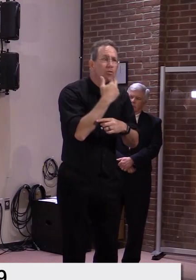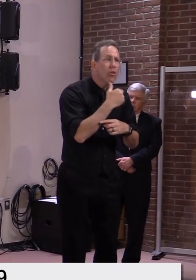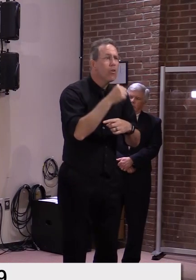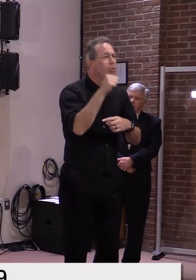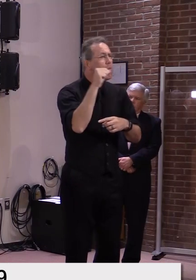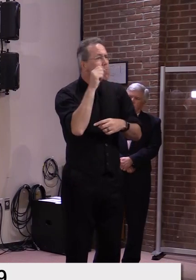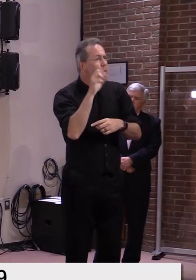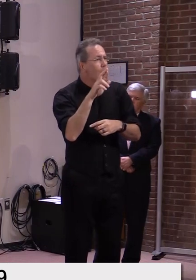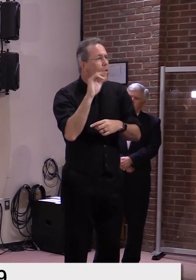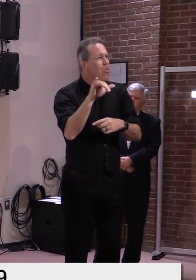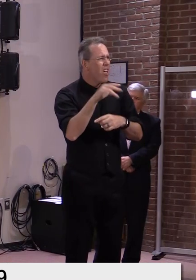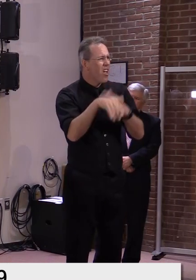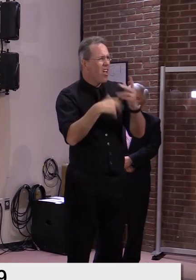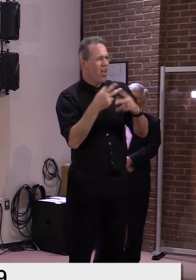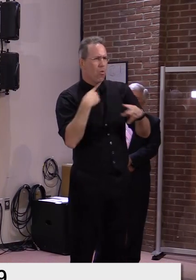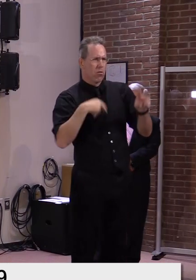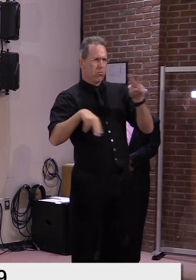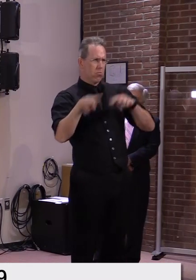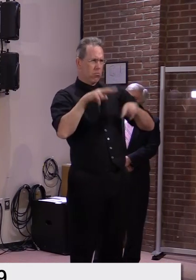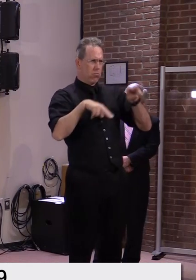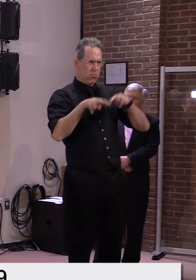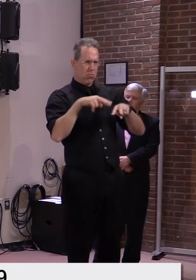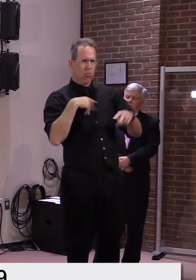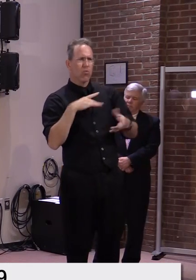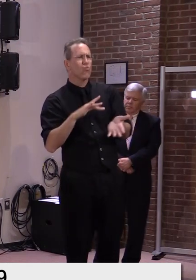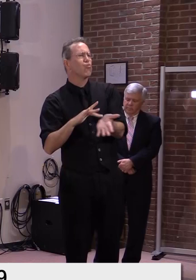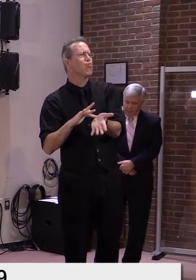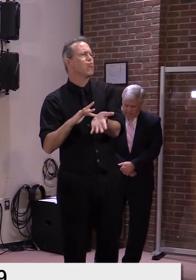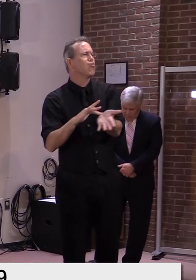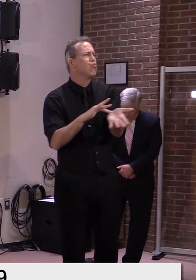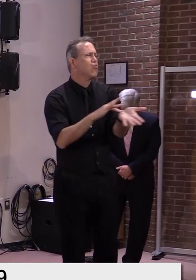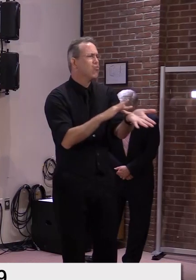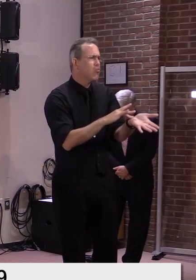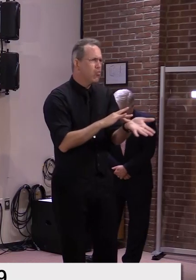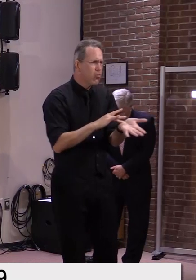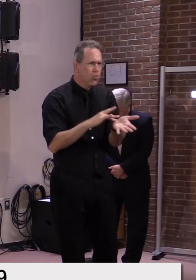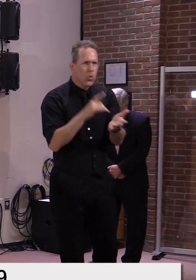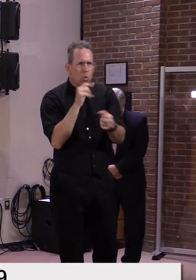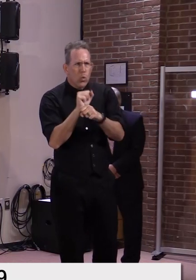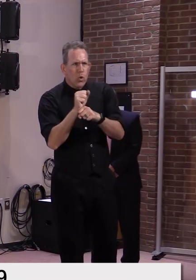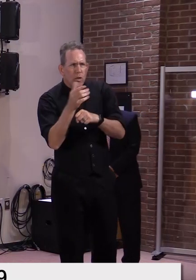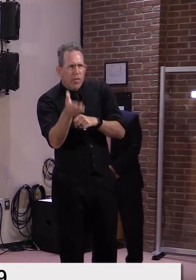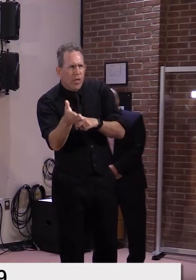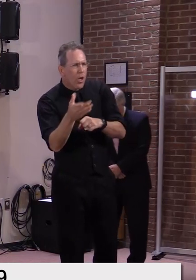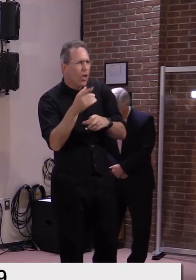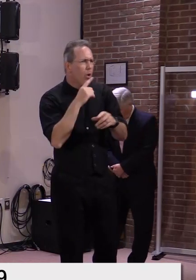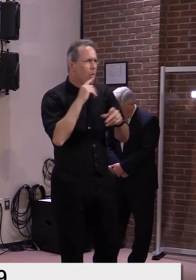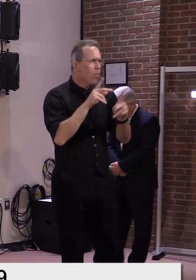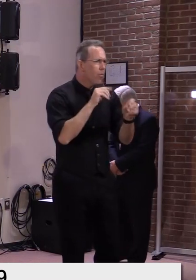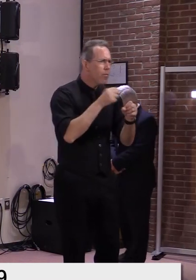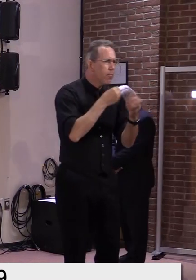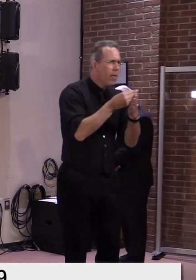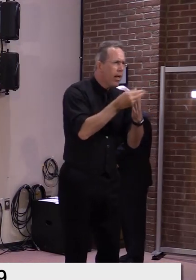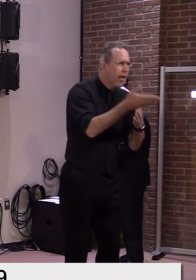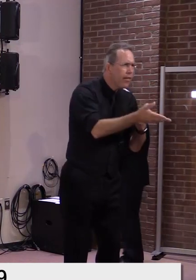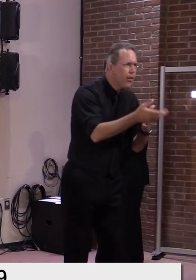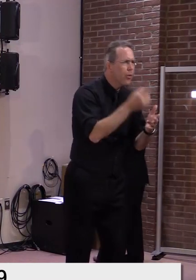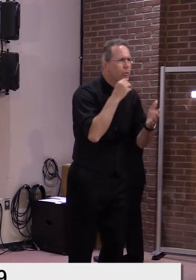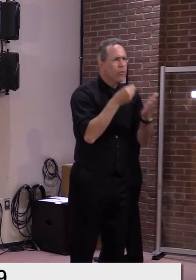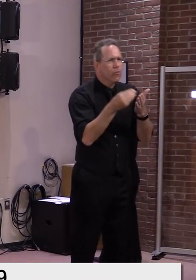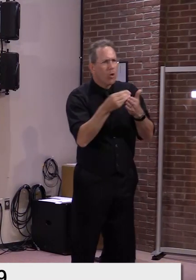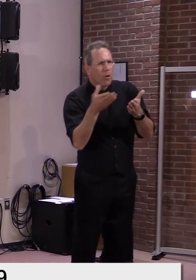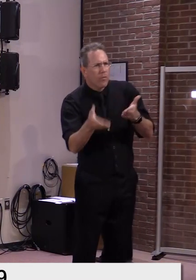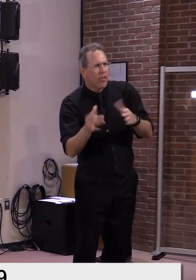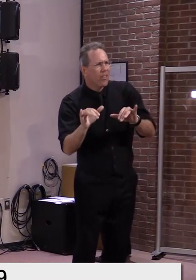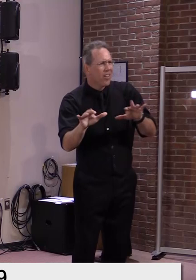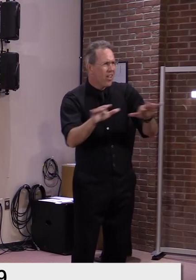their workforce and do what's best for them. I think, you know, I have faith in their process as well, and